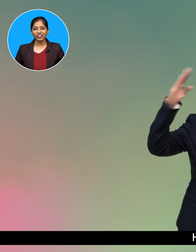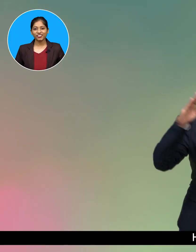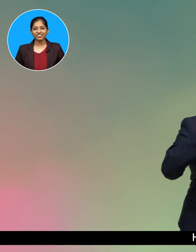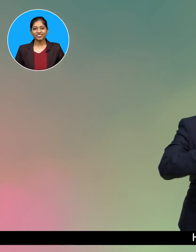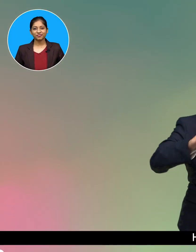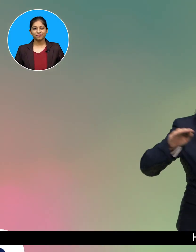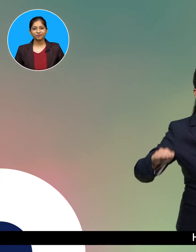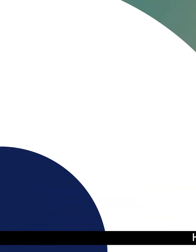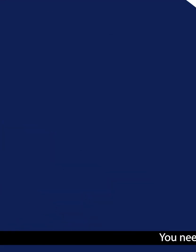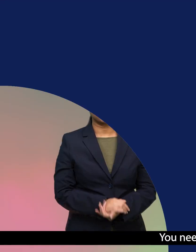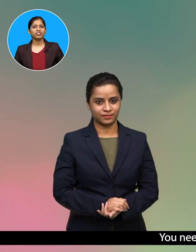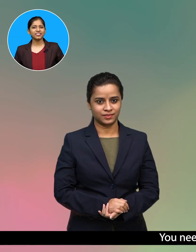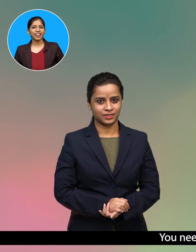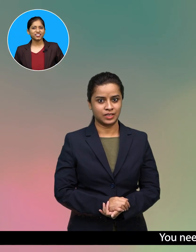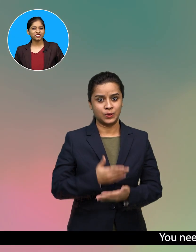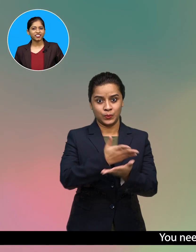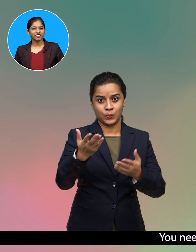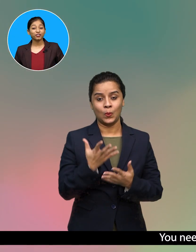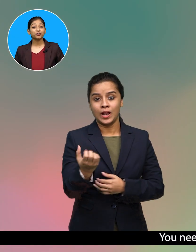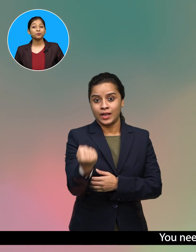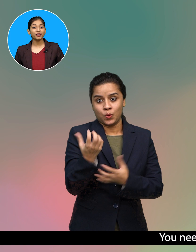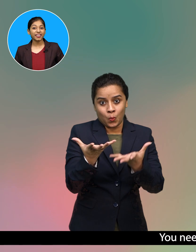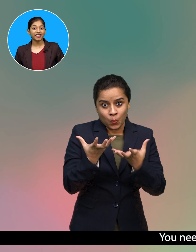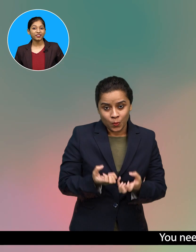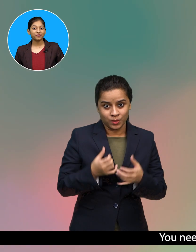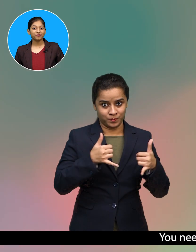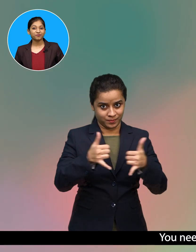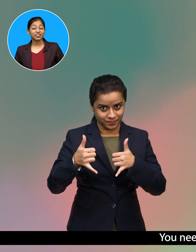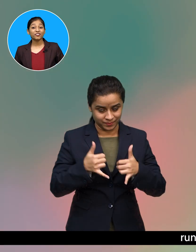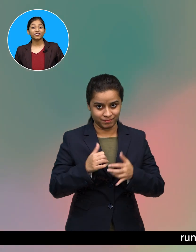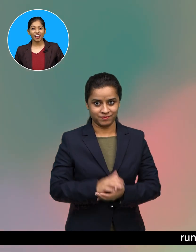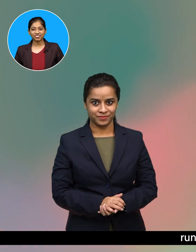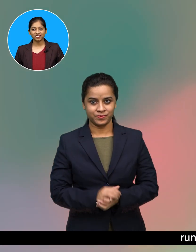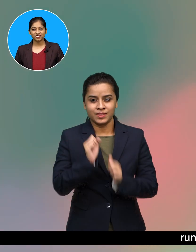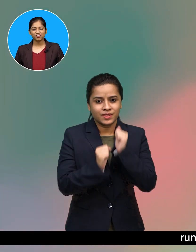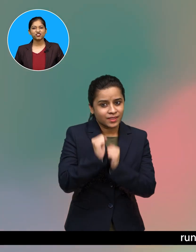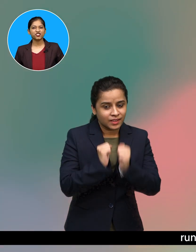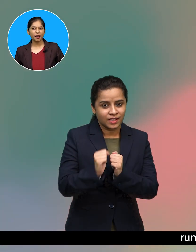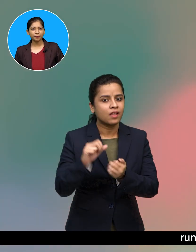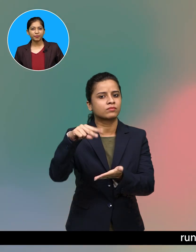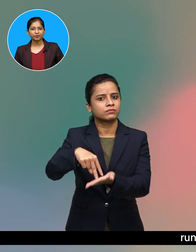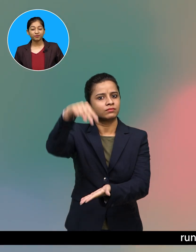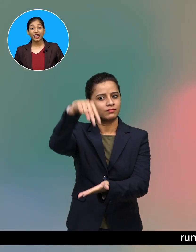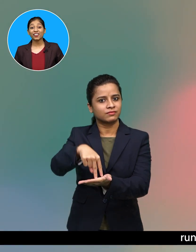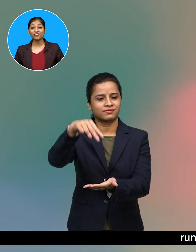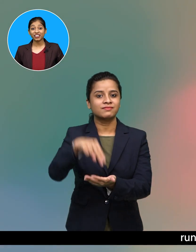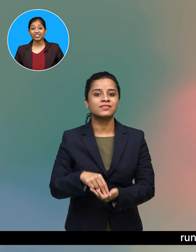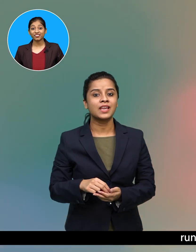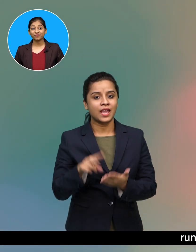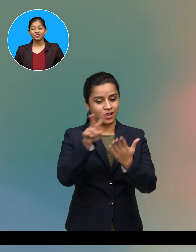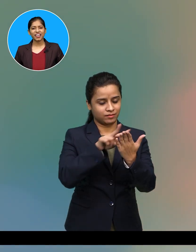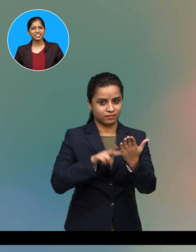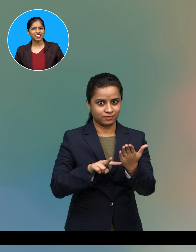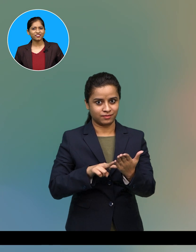Hello children! You need the energy to play, run, jump and